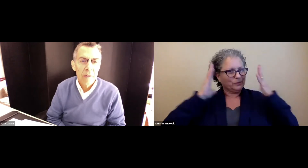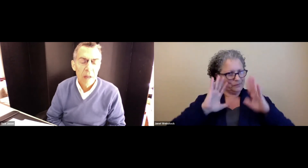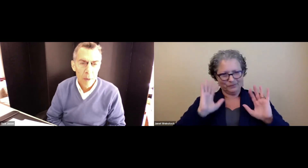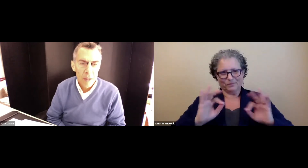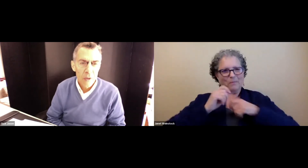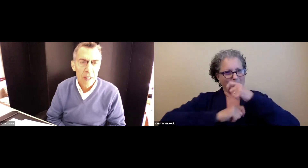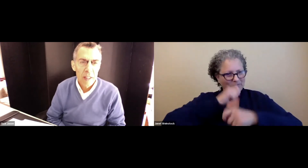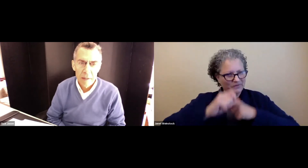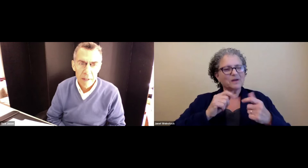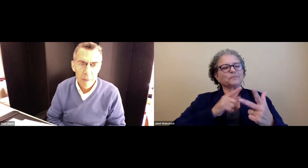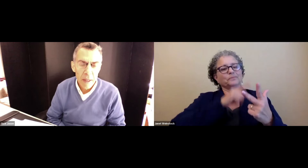bar mitzvahed, he got the same thing.